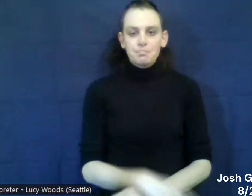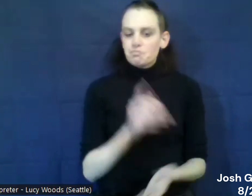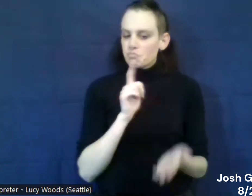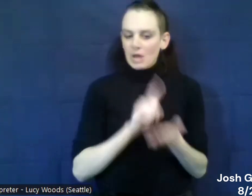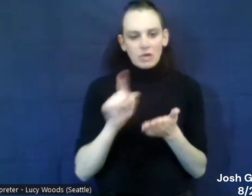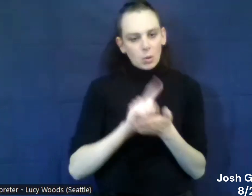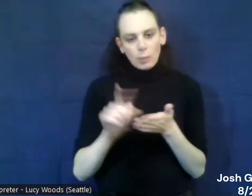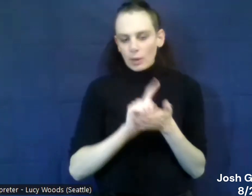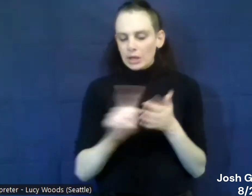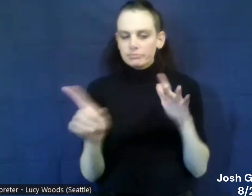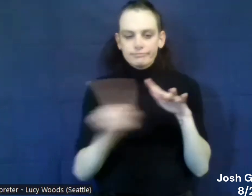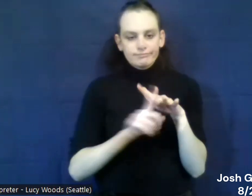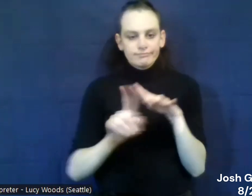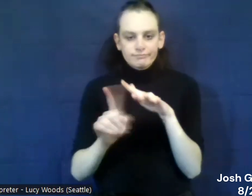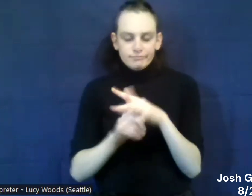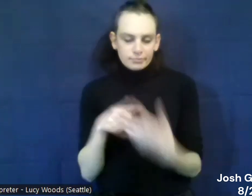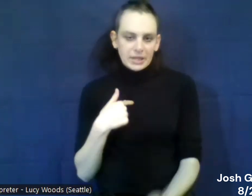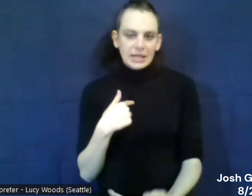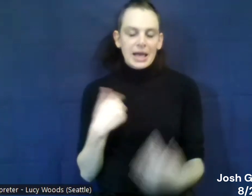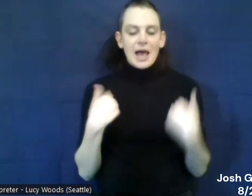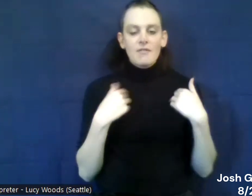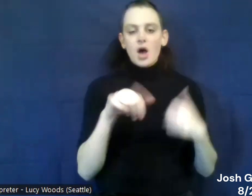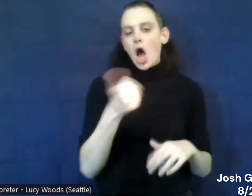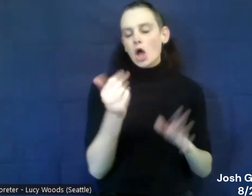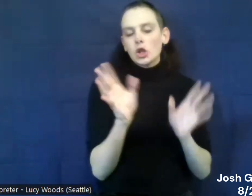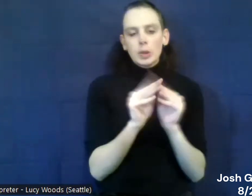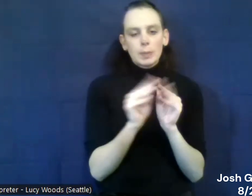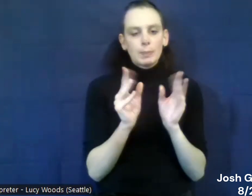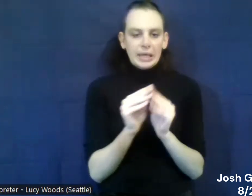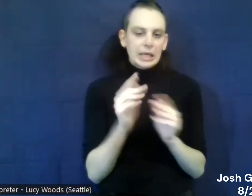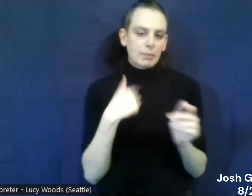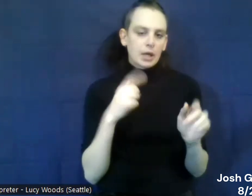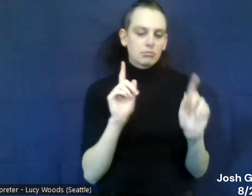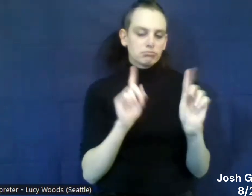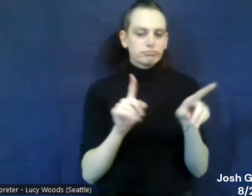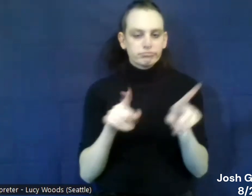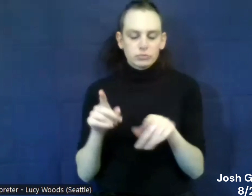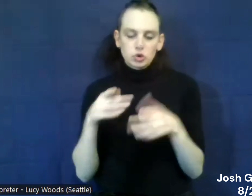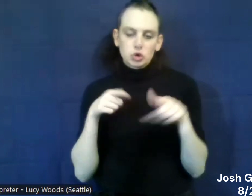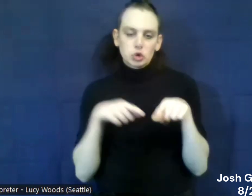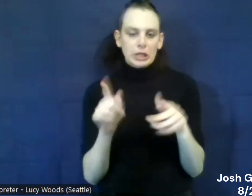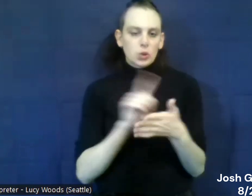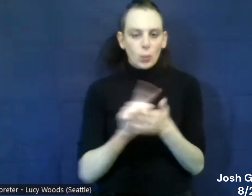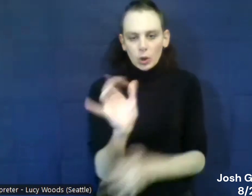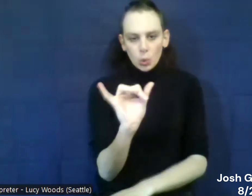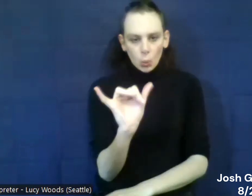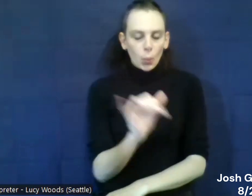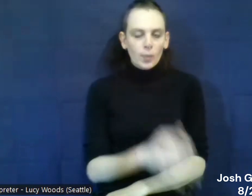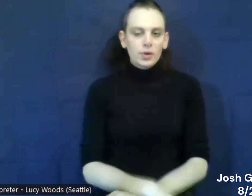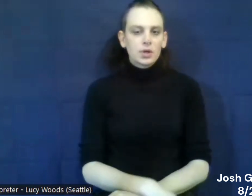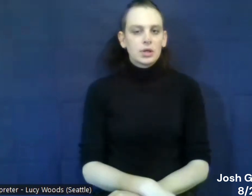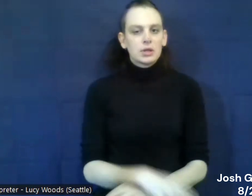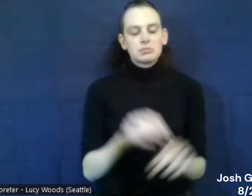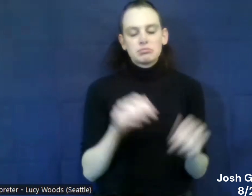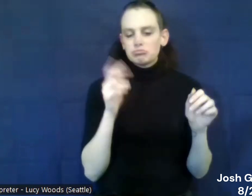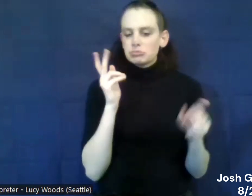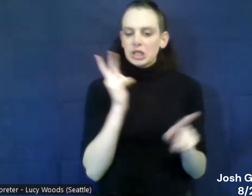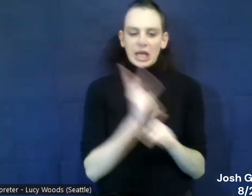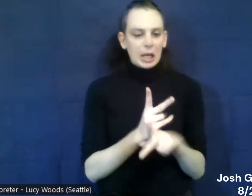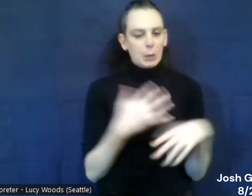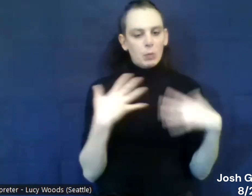week, as well as a number of meetings that I go to throughout the week as well, to keep things, keep recovery at the